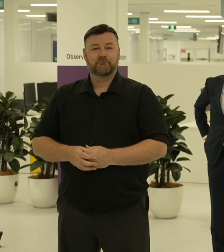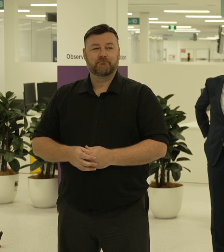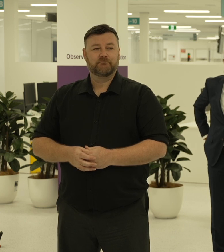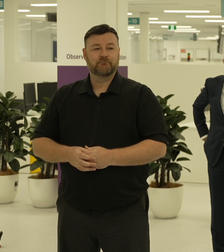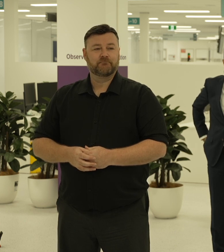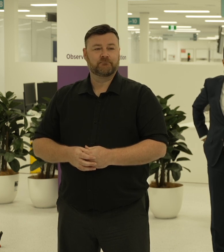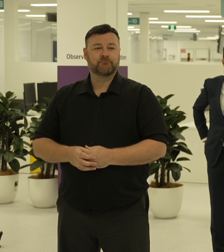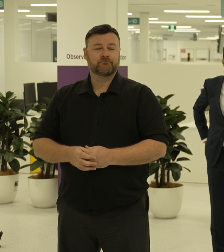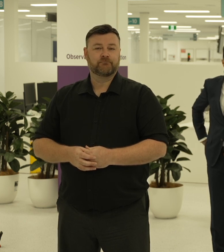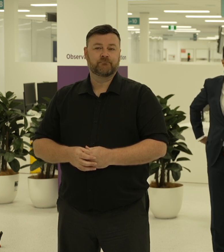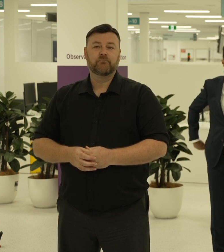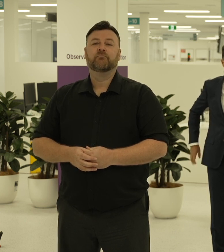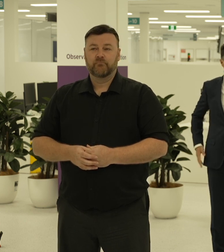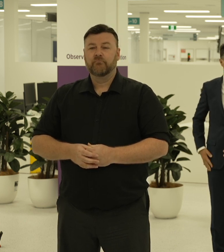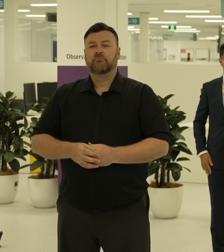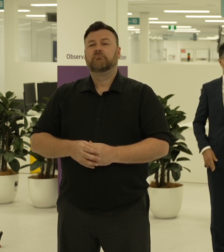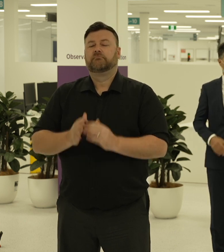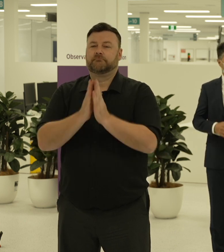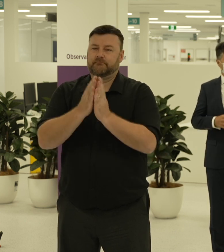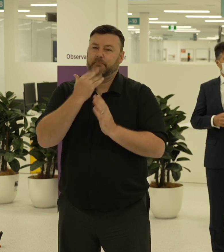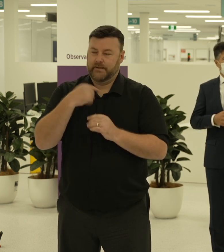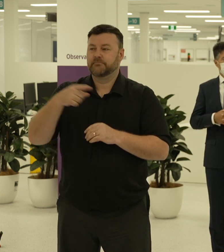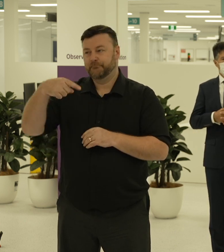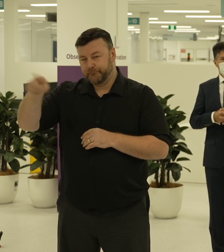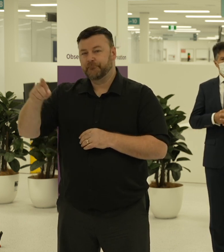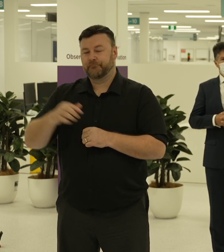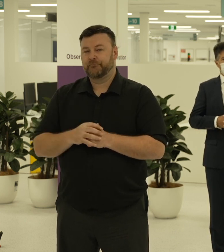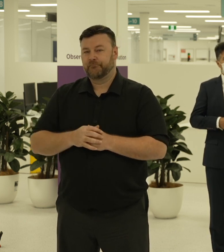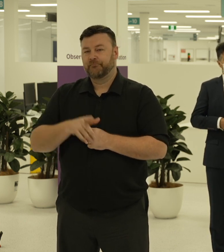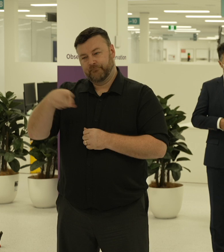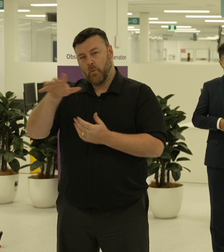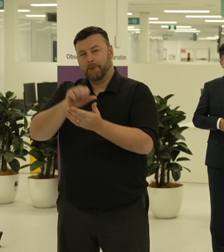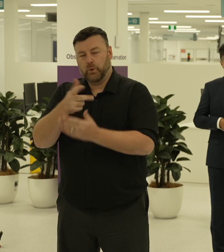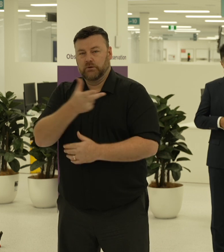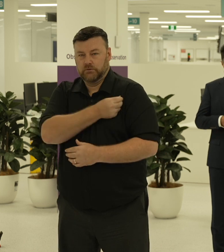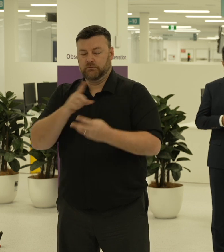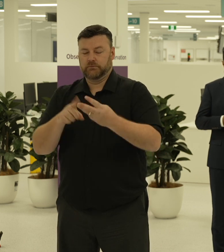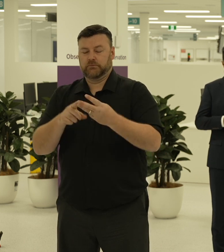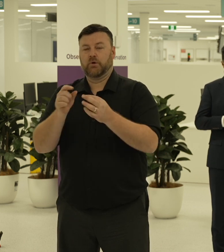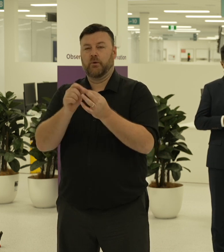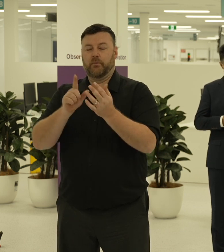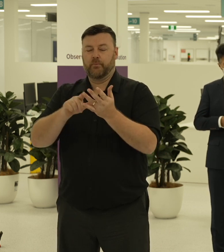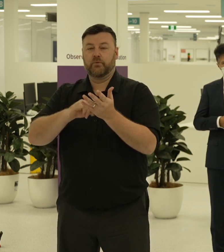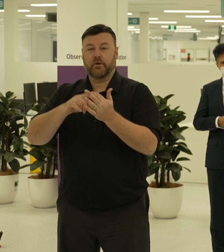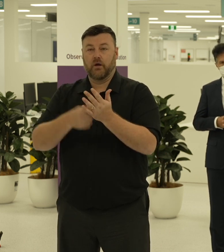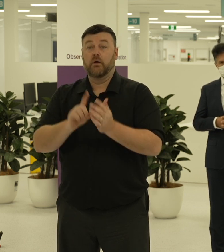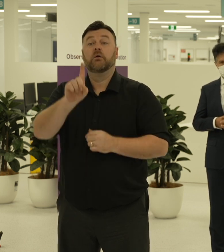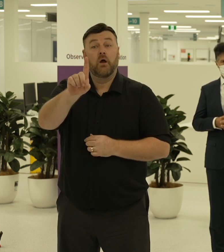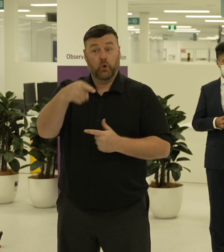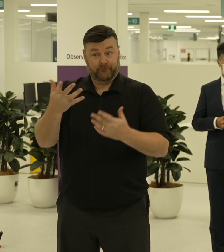So please make that appointment. If you have had COVID, and we know obviously many people across our state and across our country